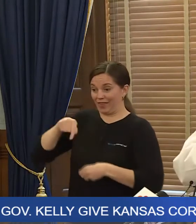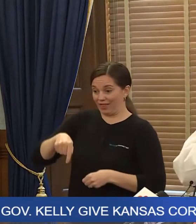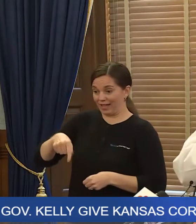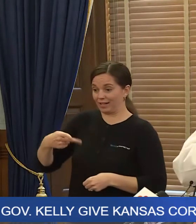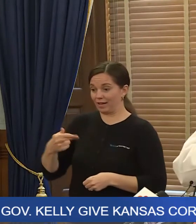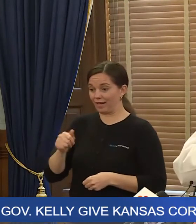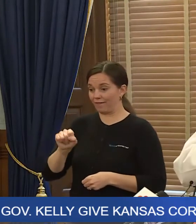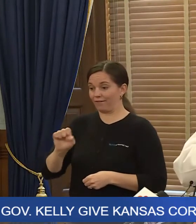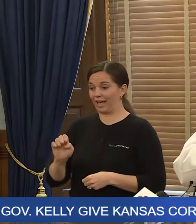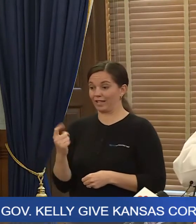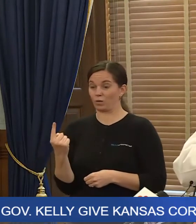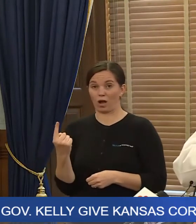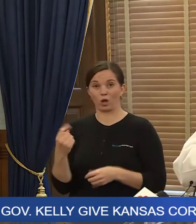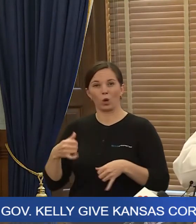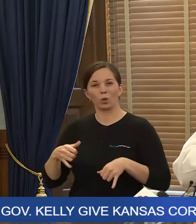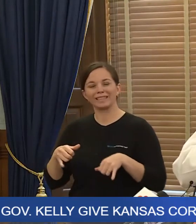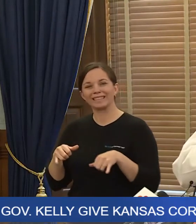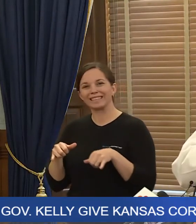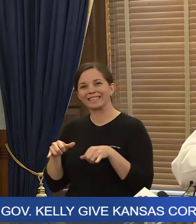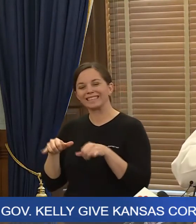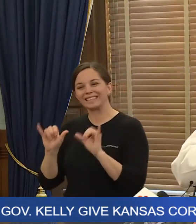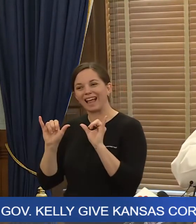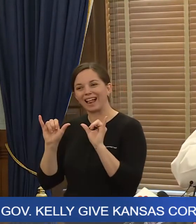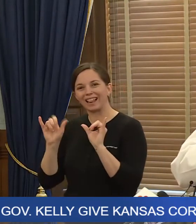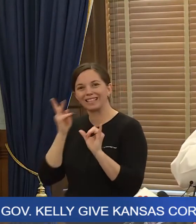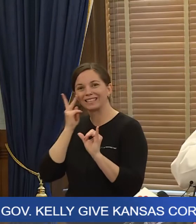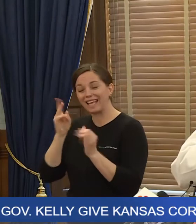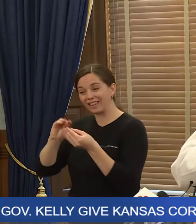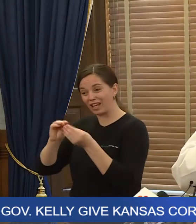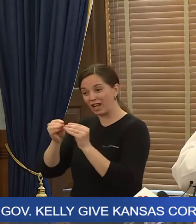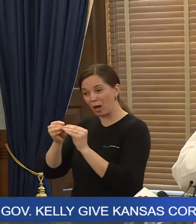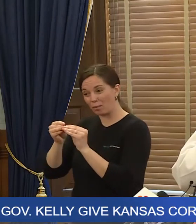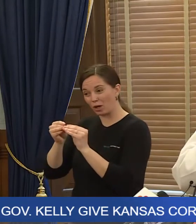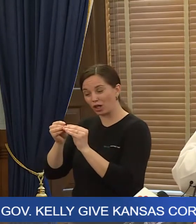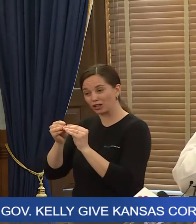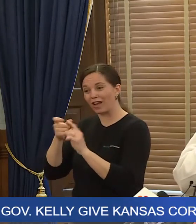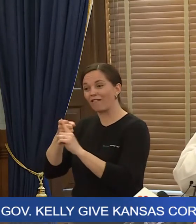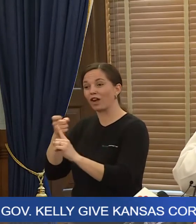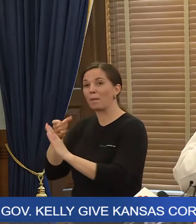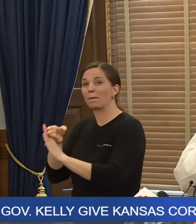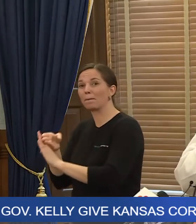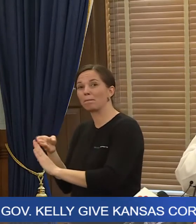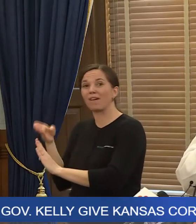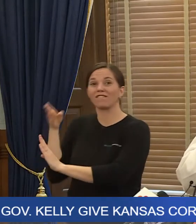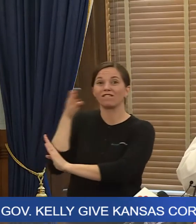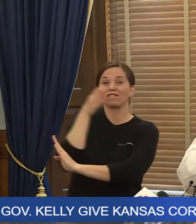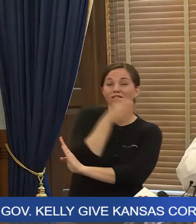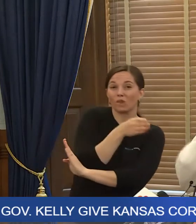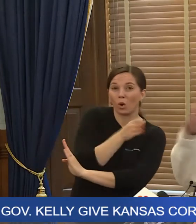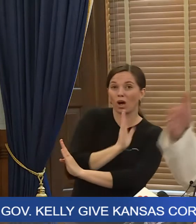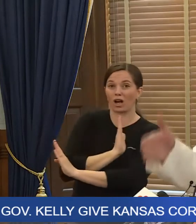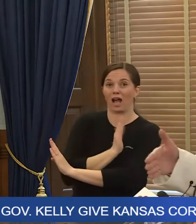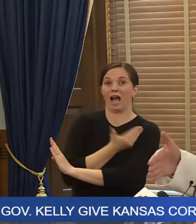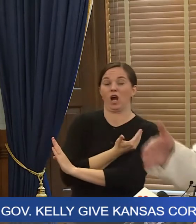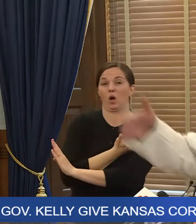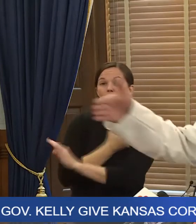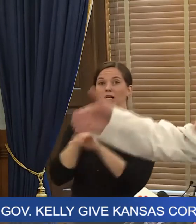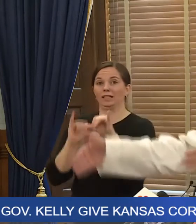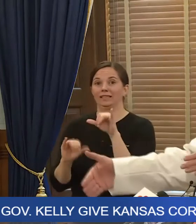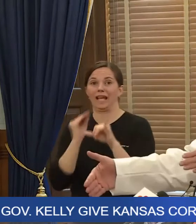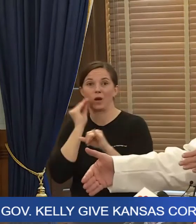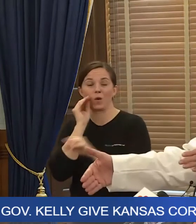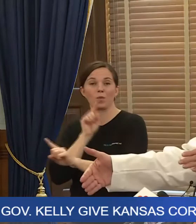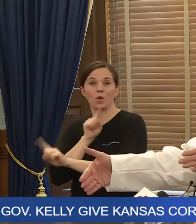we're still seeing the remnants of before we even came out of the stay-at-home original executive order. So we're